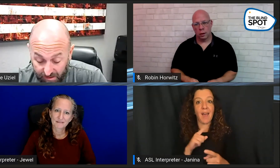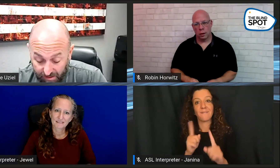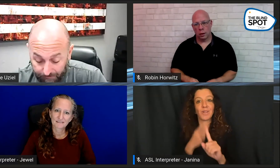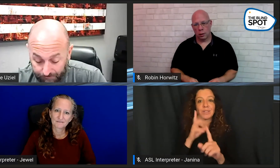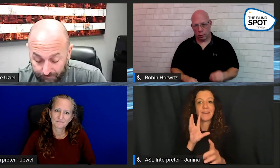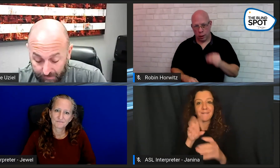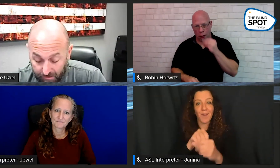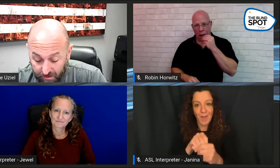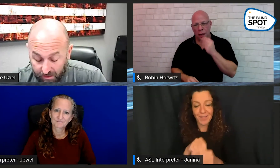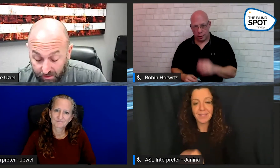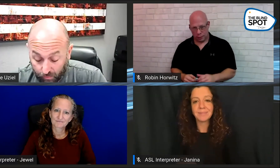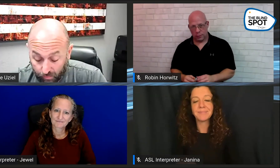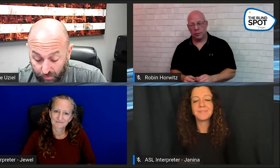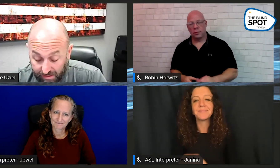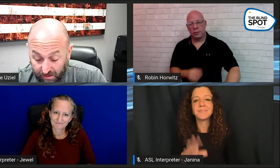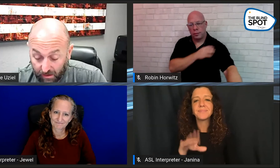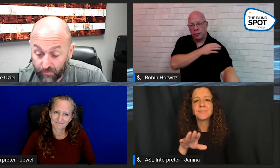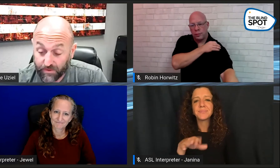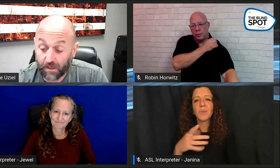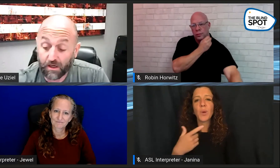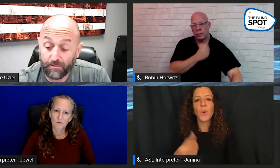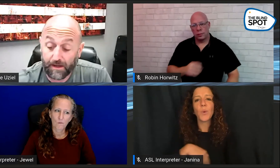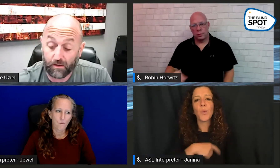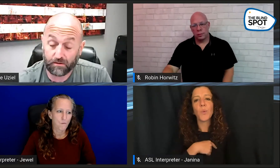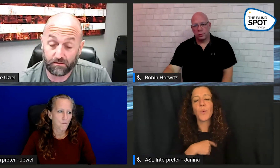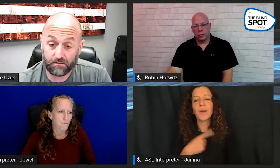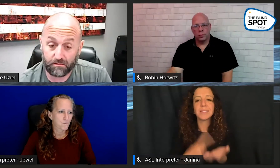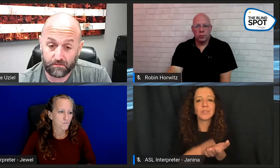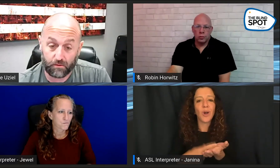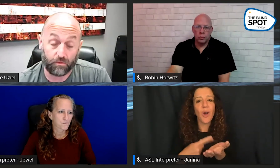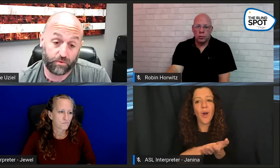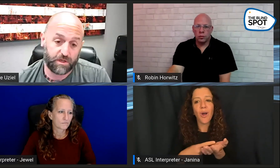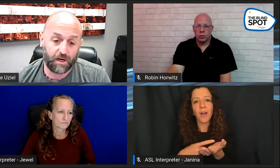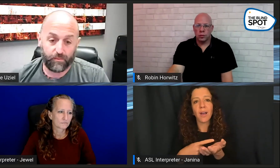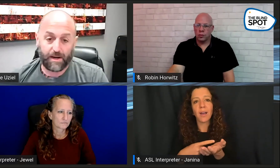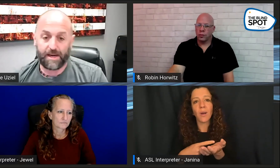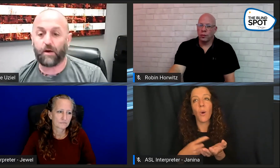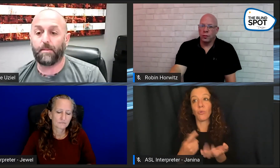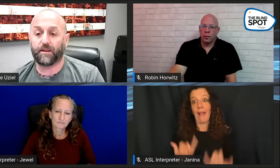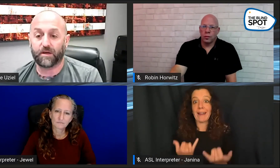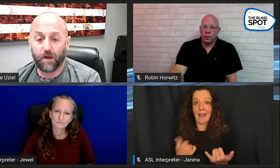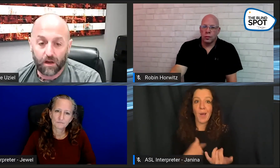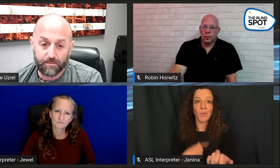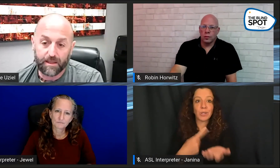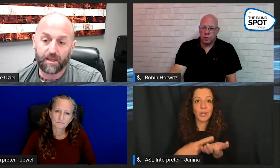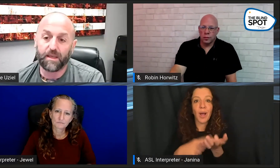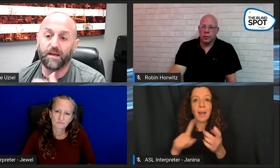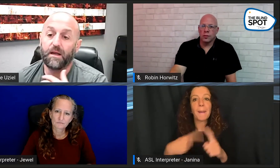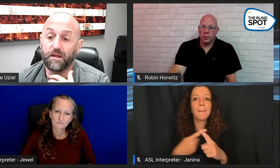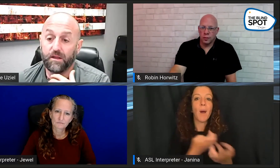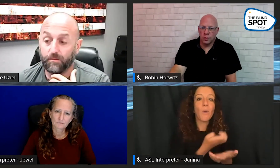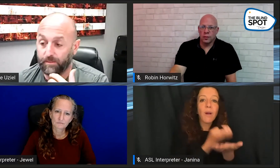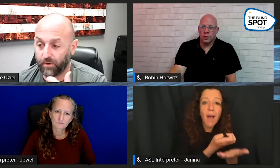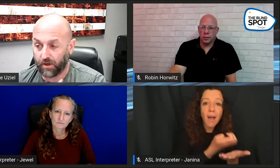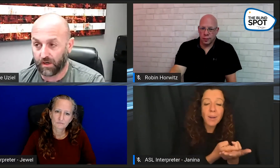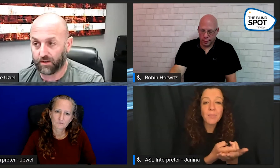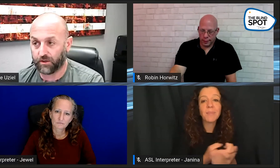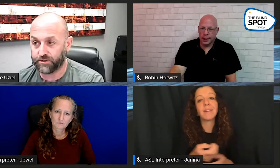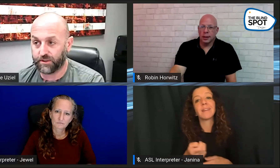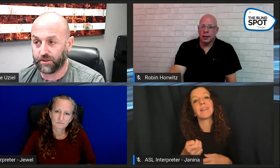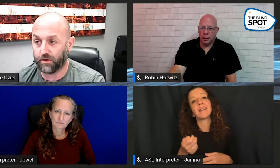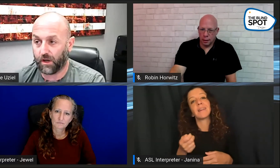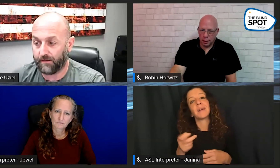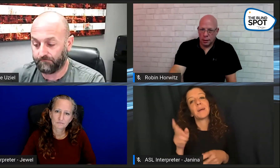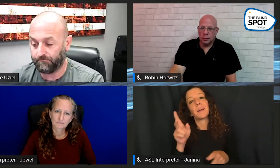is, you know, we talk about, or we're talking right now about the economy, and, you know, people are